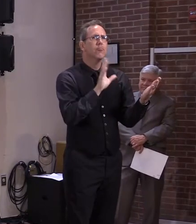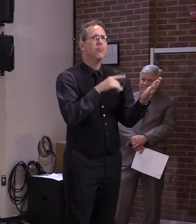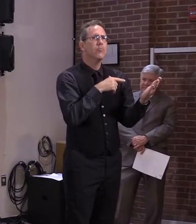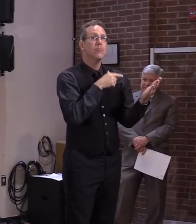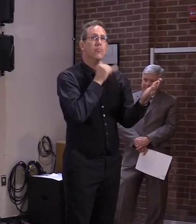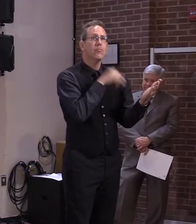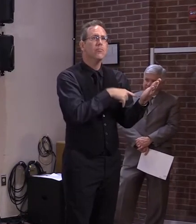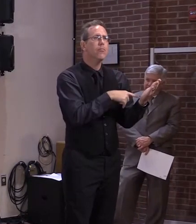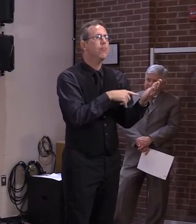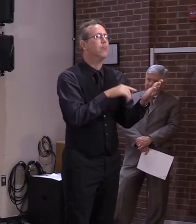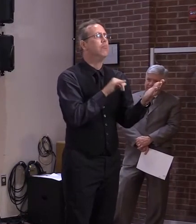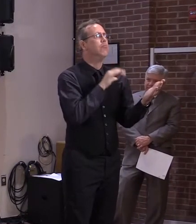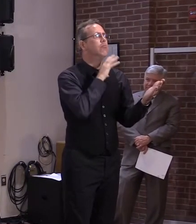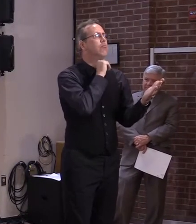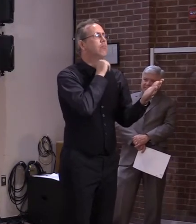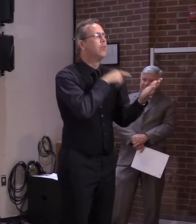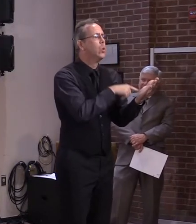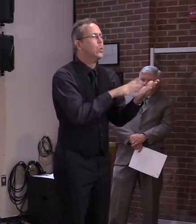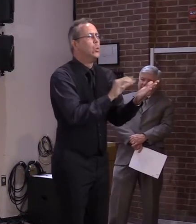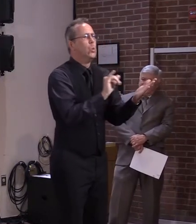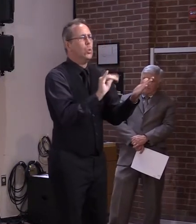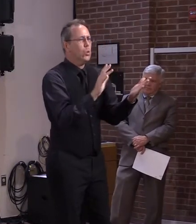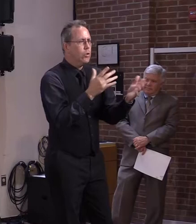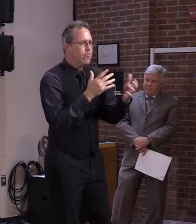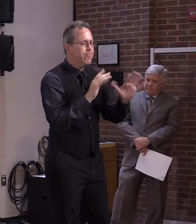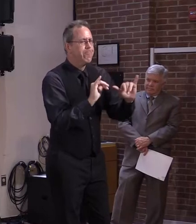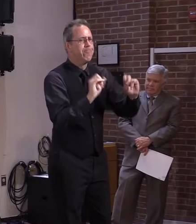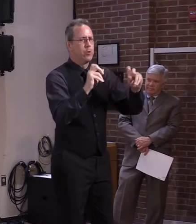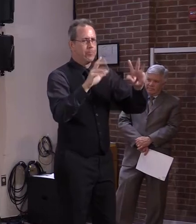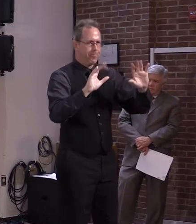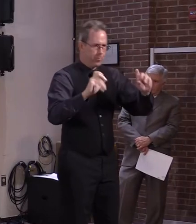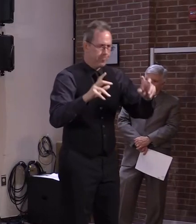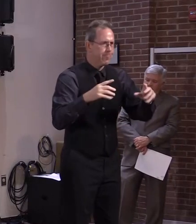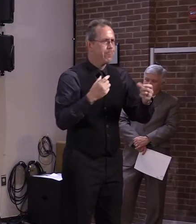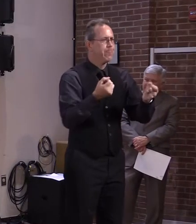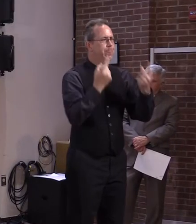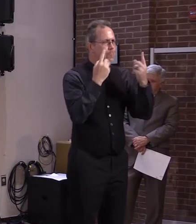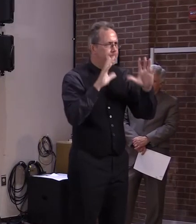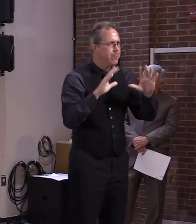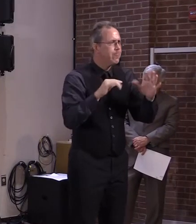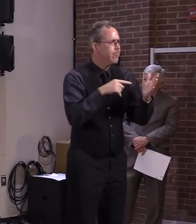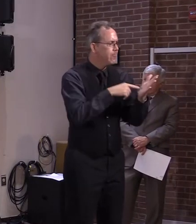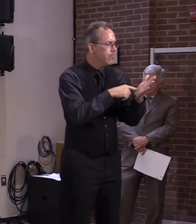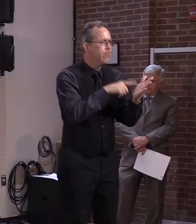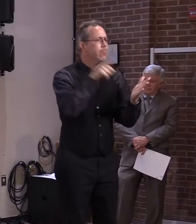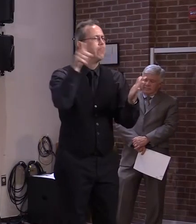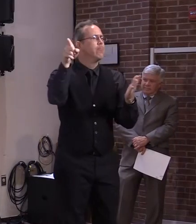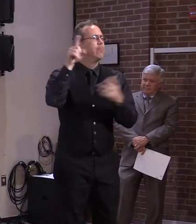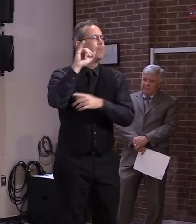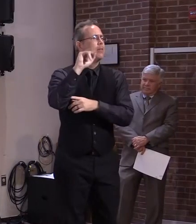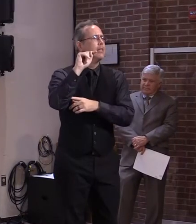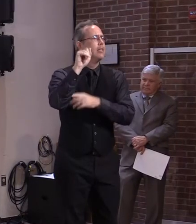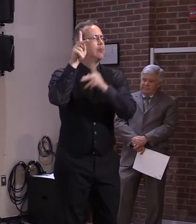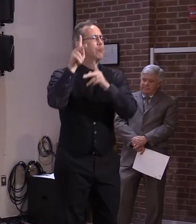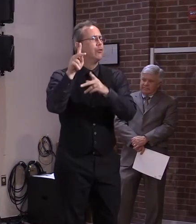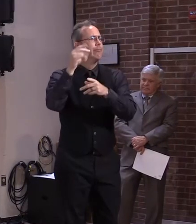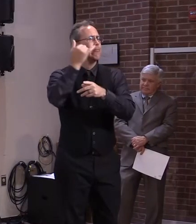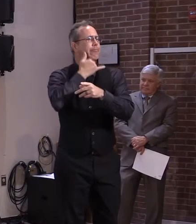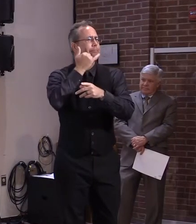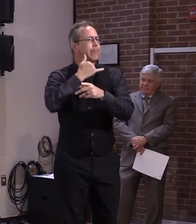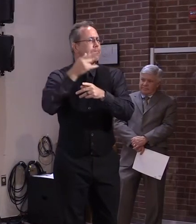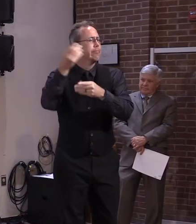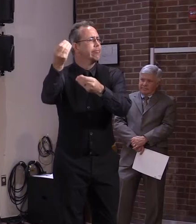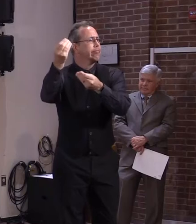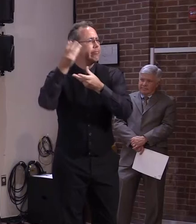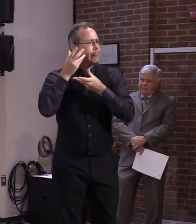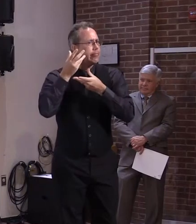rectification of the data from one of the IT providers, it was a bit of a shock to us. But